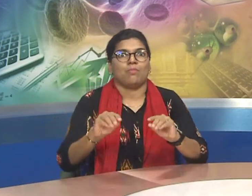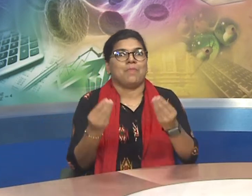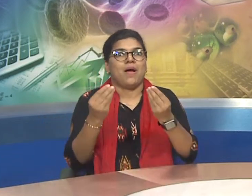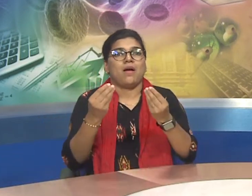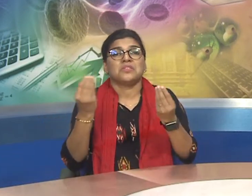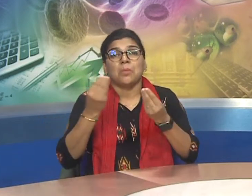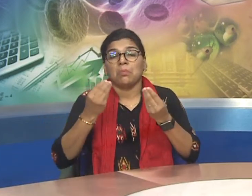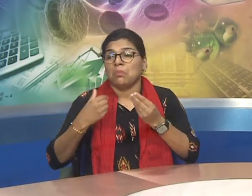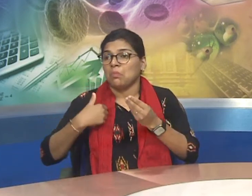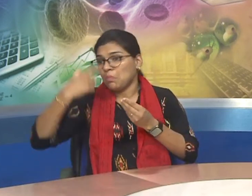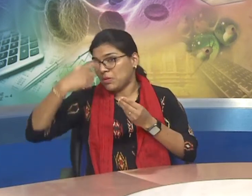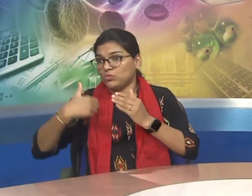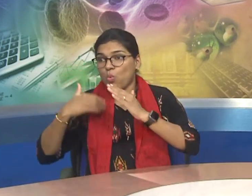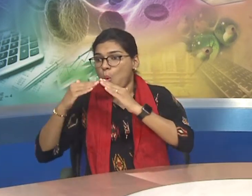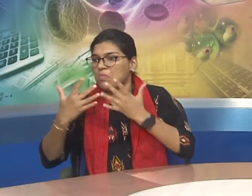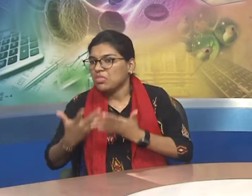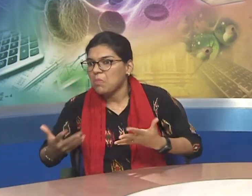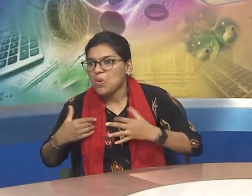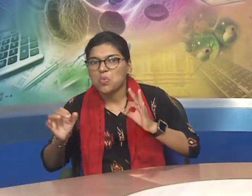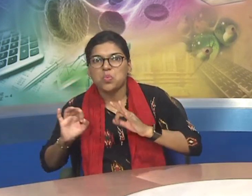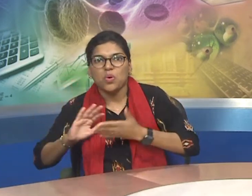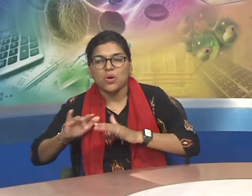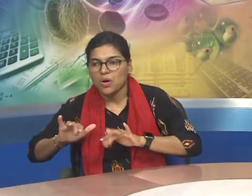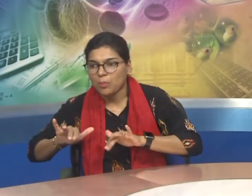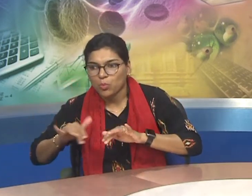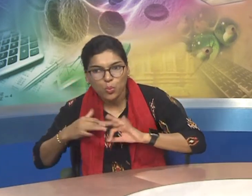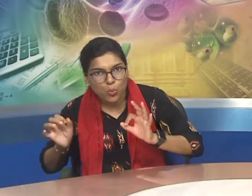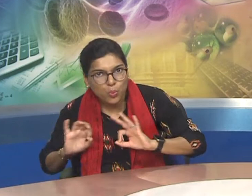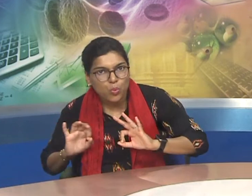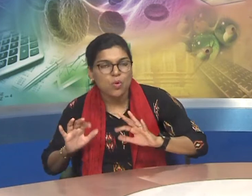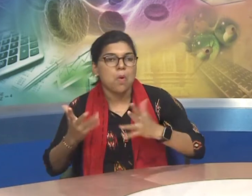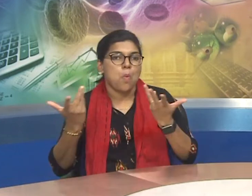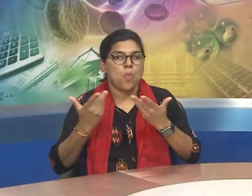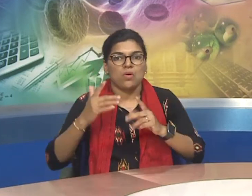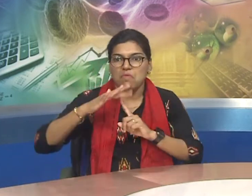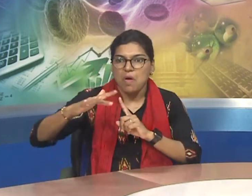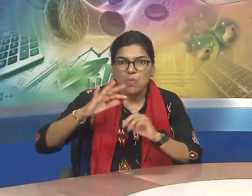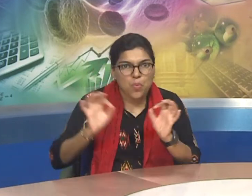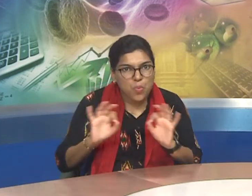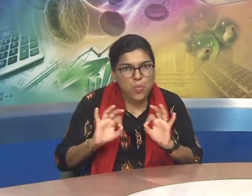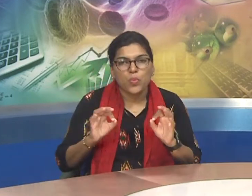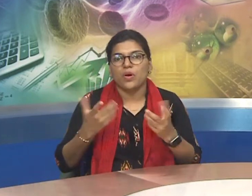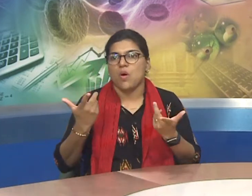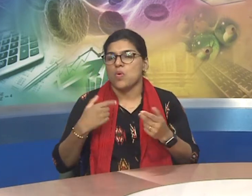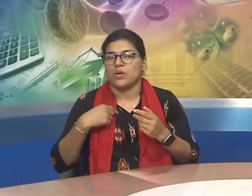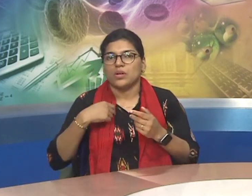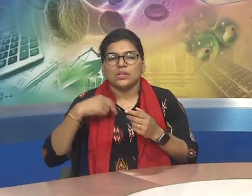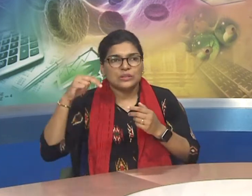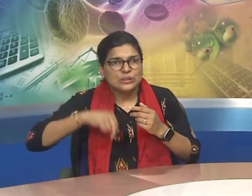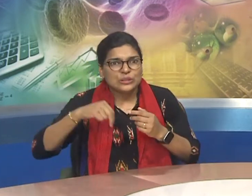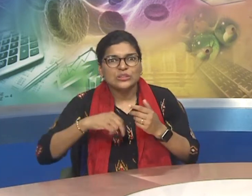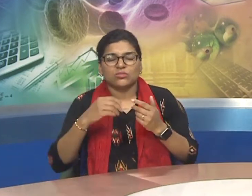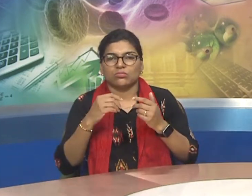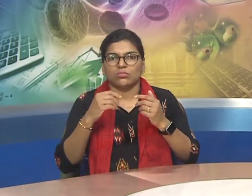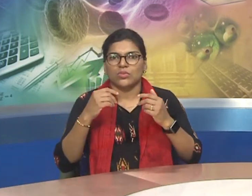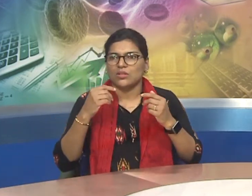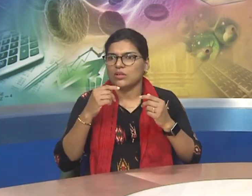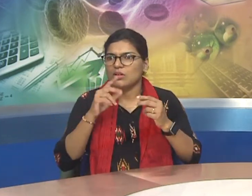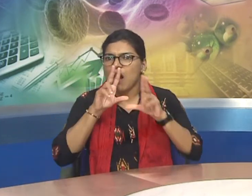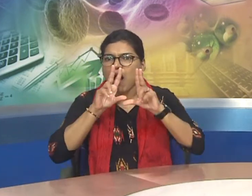As the time passes, the services needs to be improved. So that is why there was a